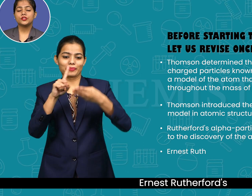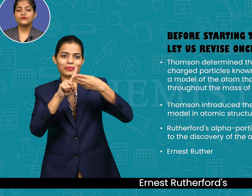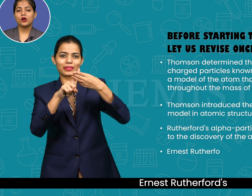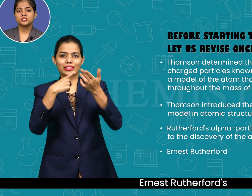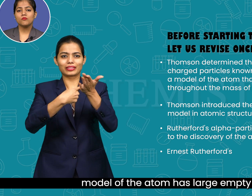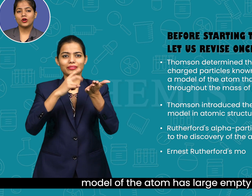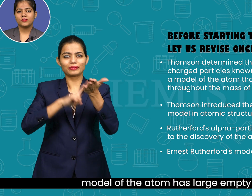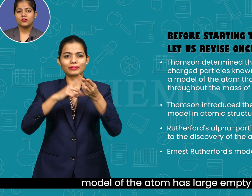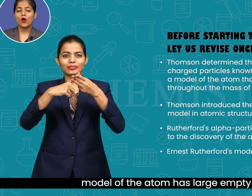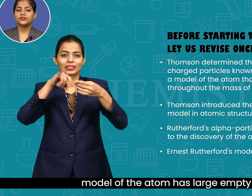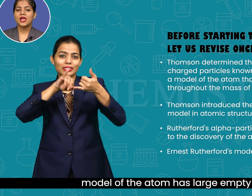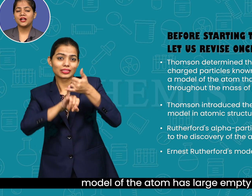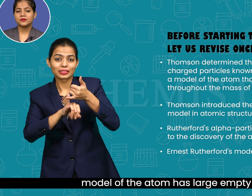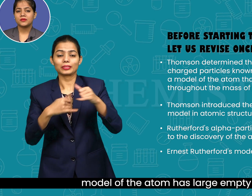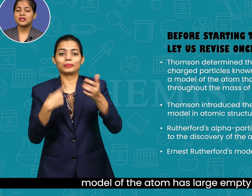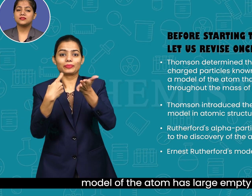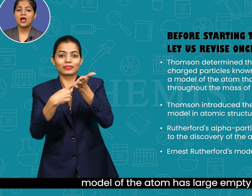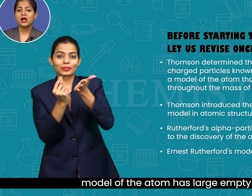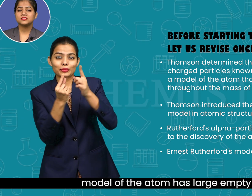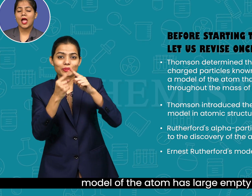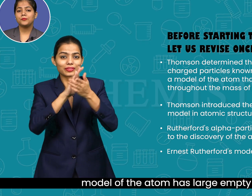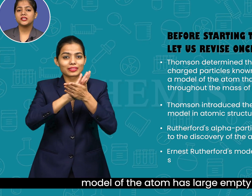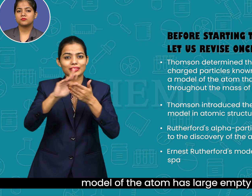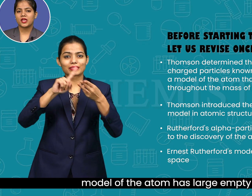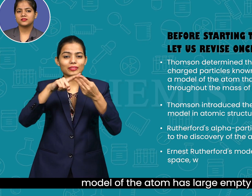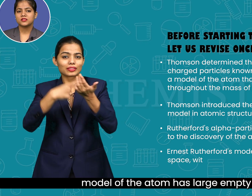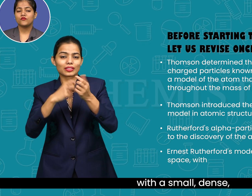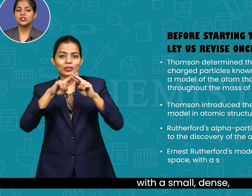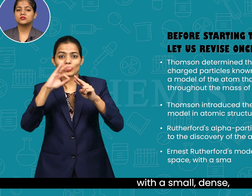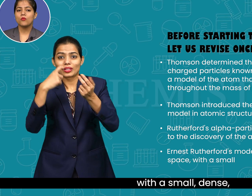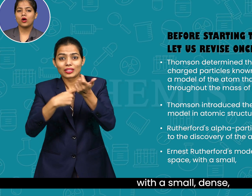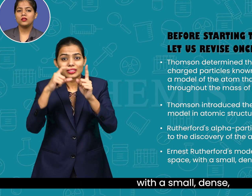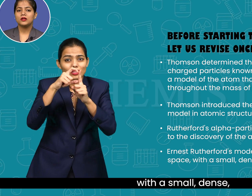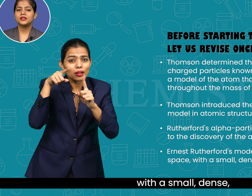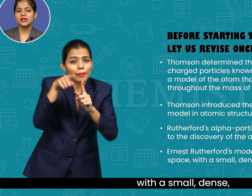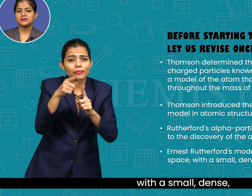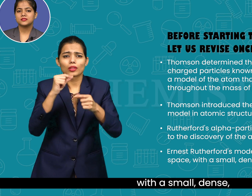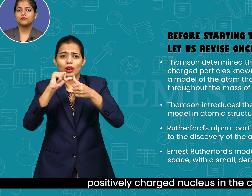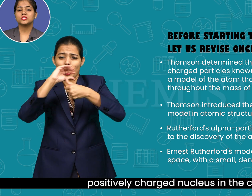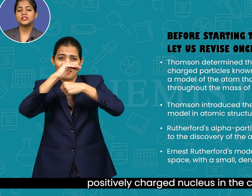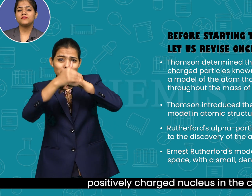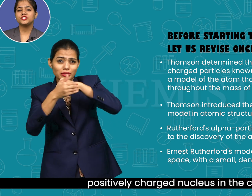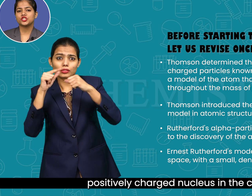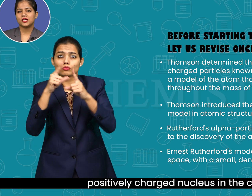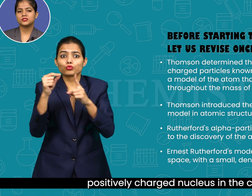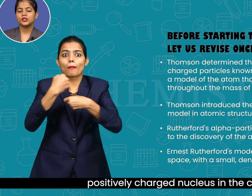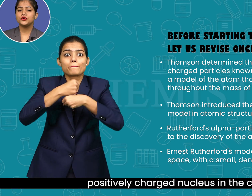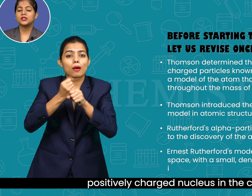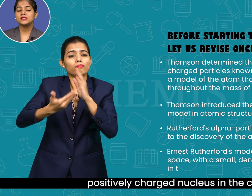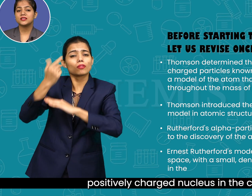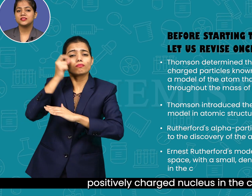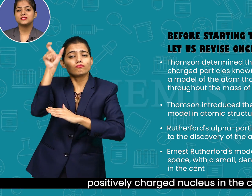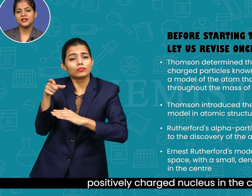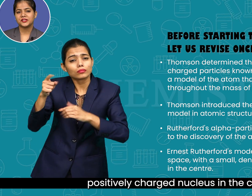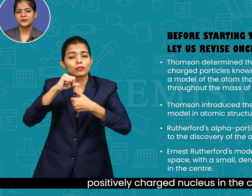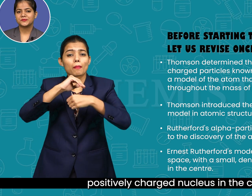Ernest Rutherford's model of the atom has large empty space with a small, dense, positively charged